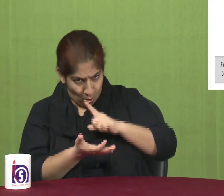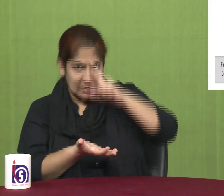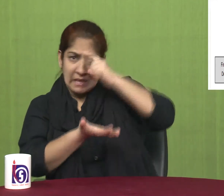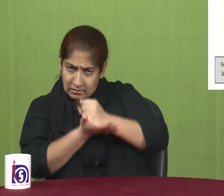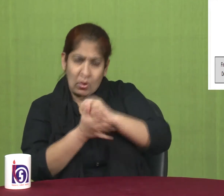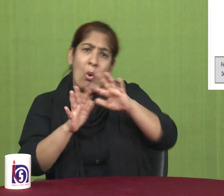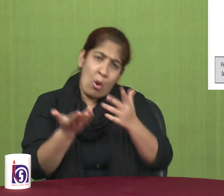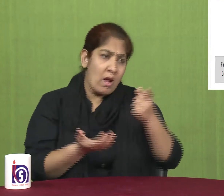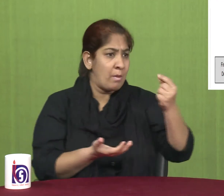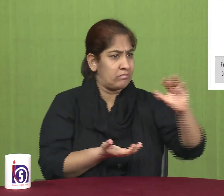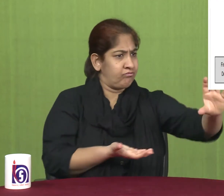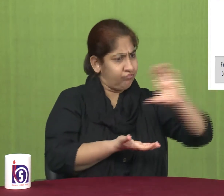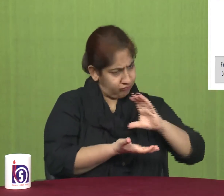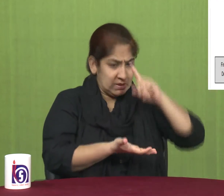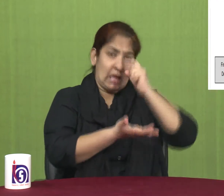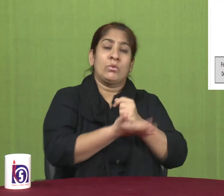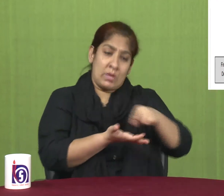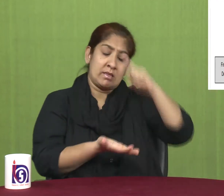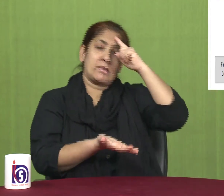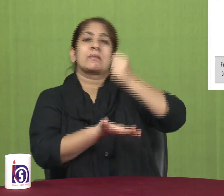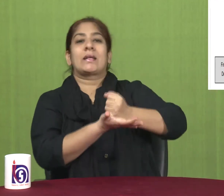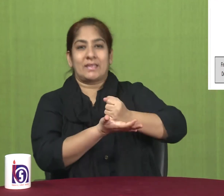is known as financing decision.